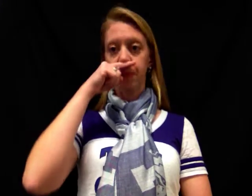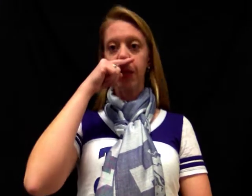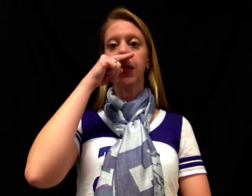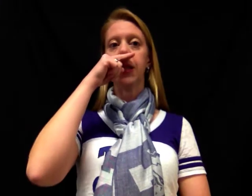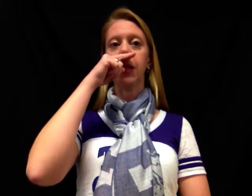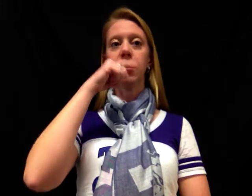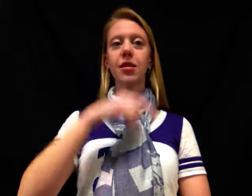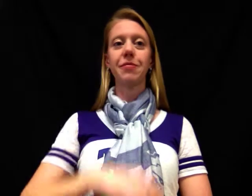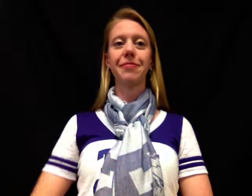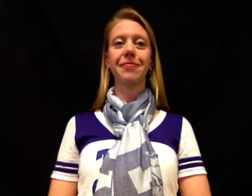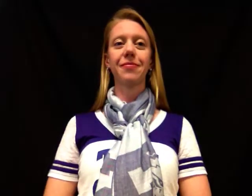sneeze,